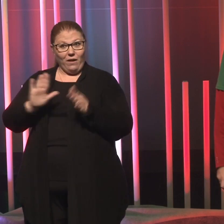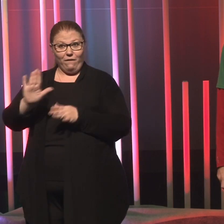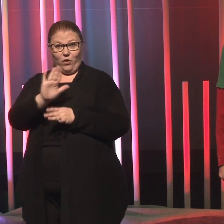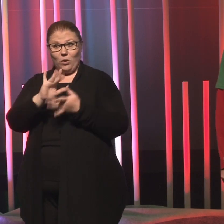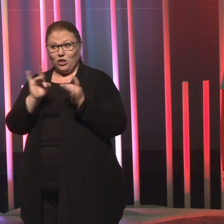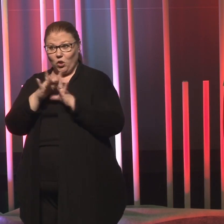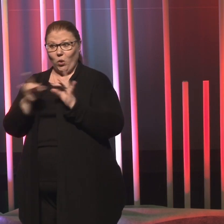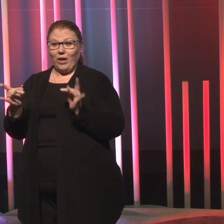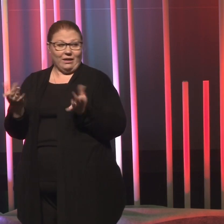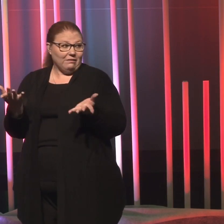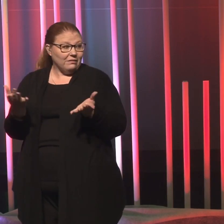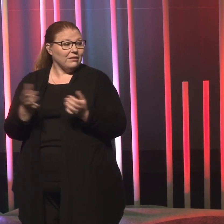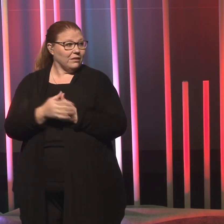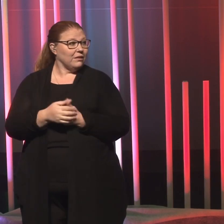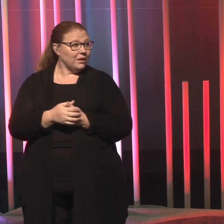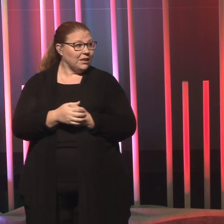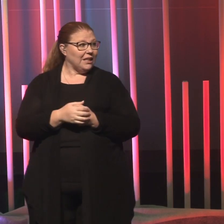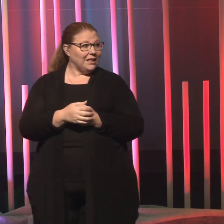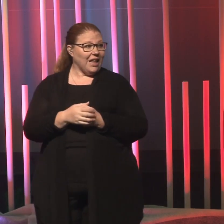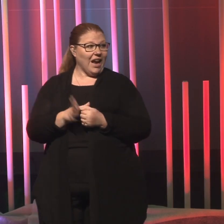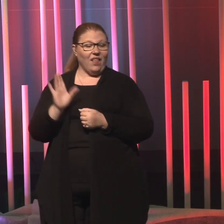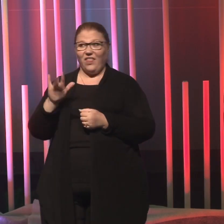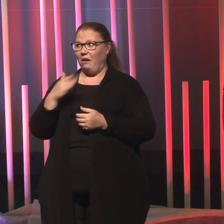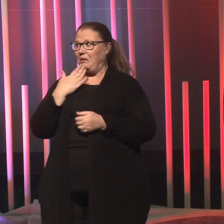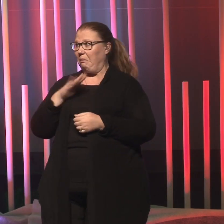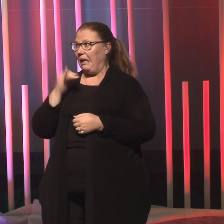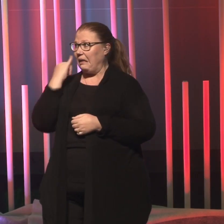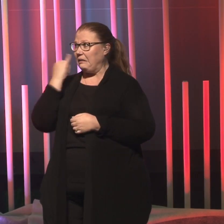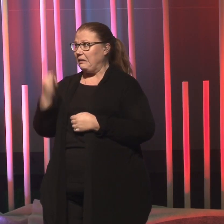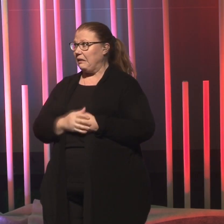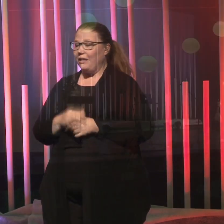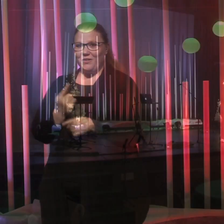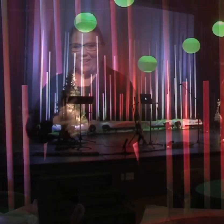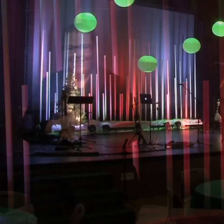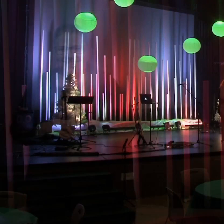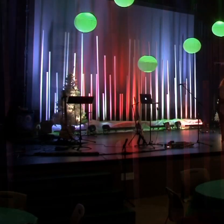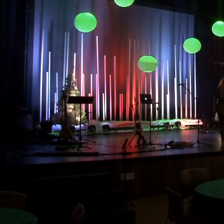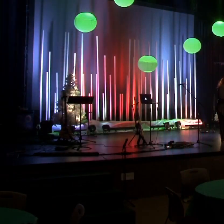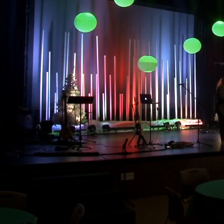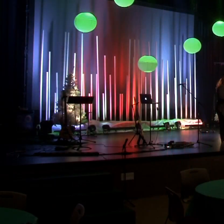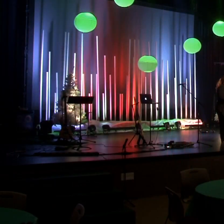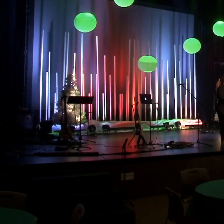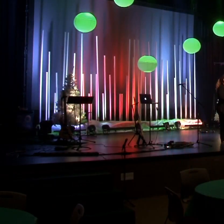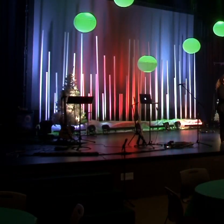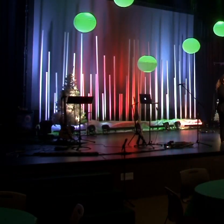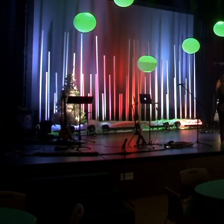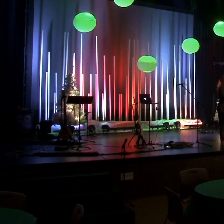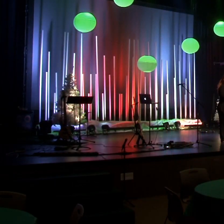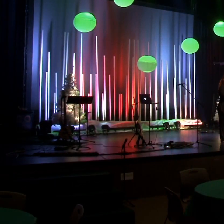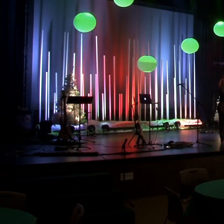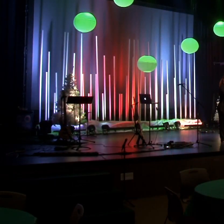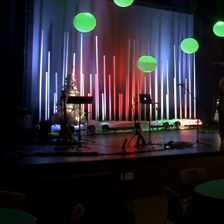somewhere along the way, right? And you were like, that was a bad idea, right? So we do find